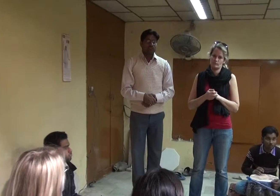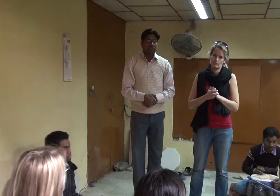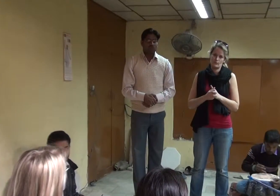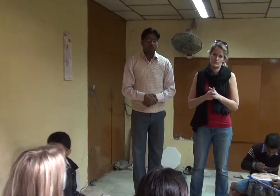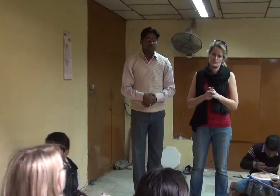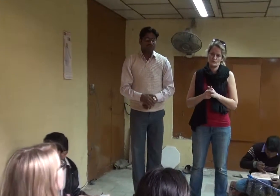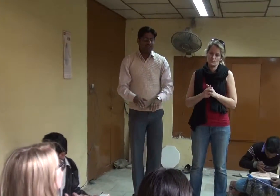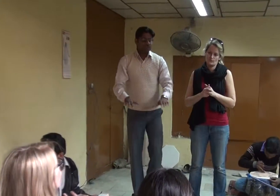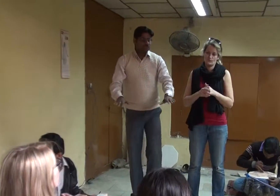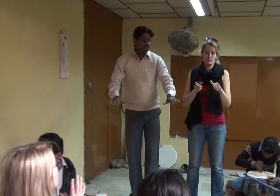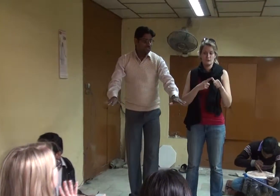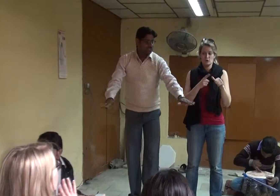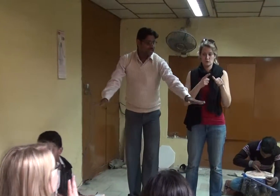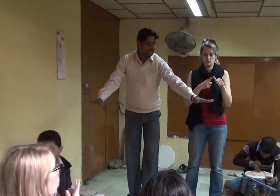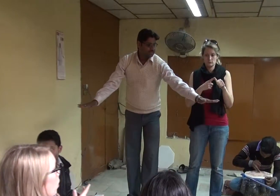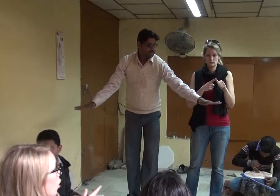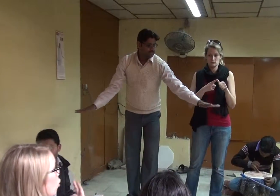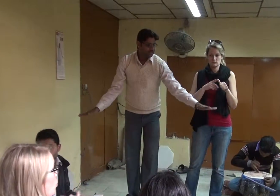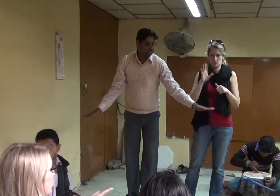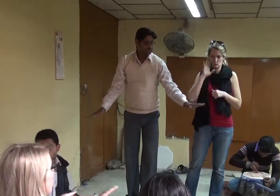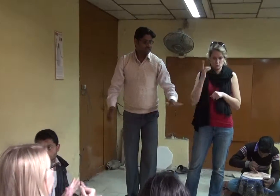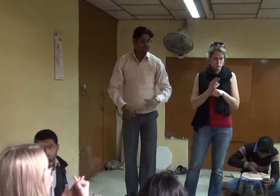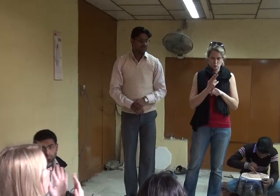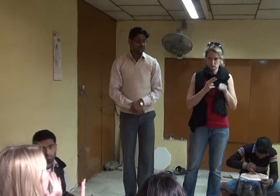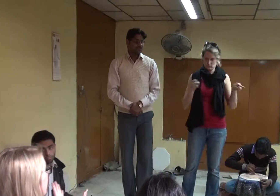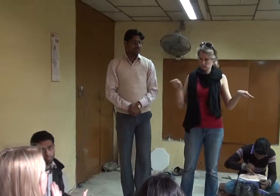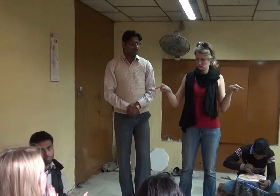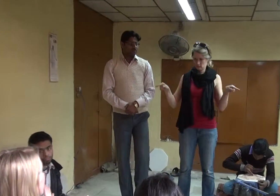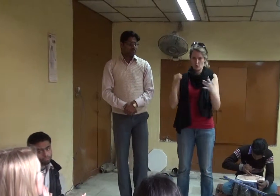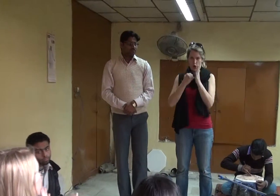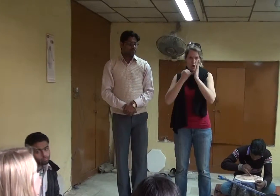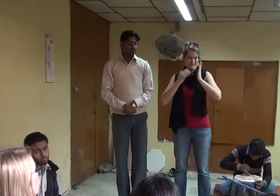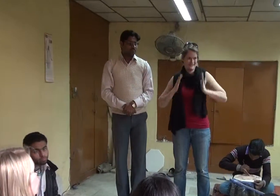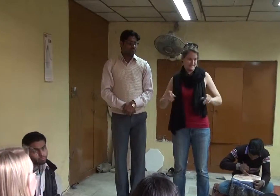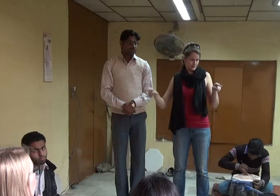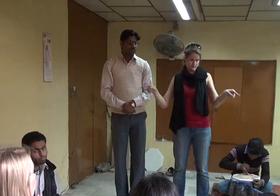So first of all I will introduce these artists.